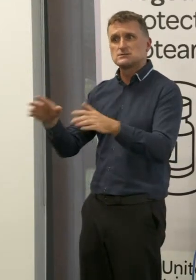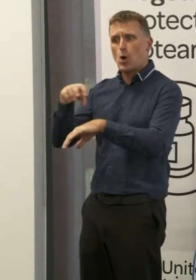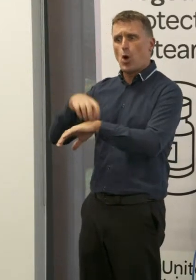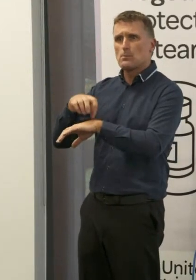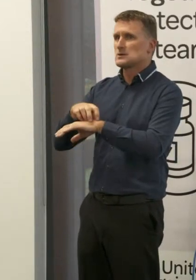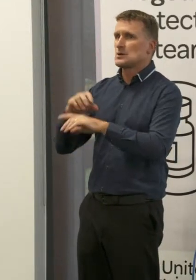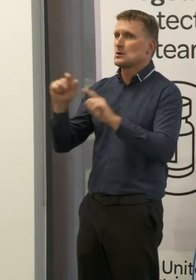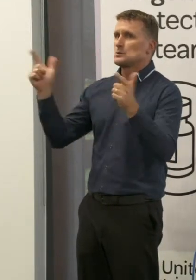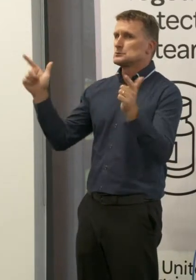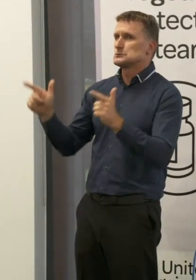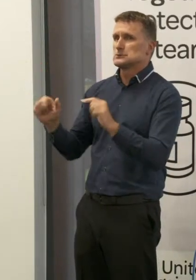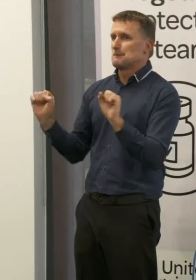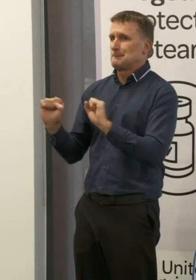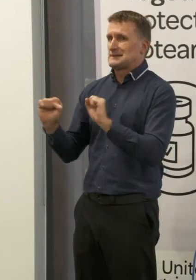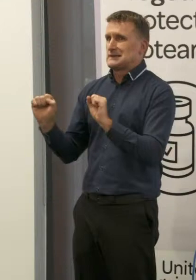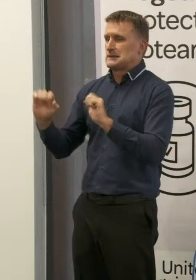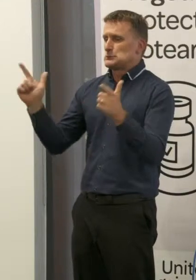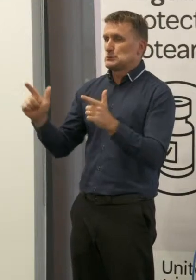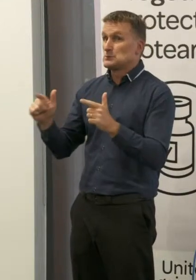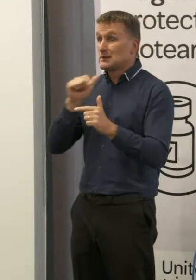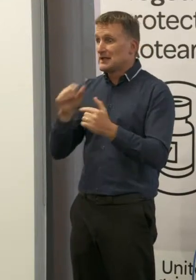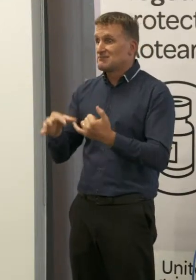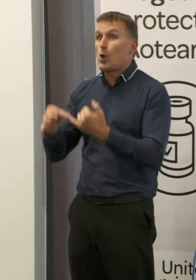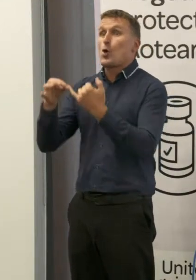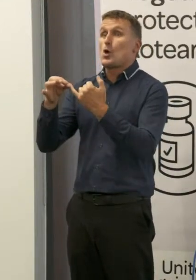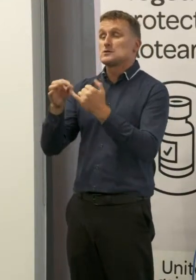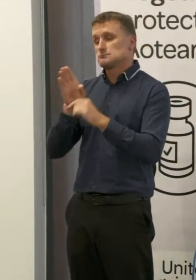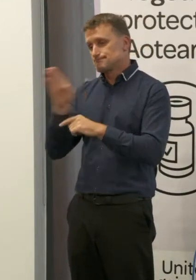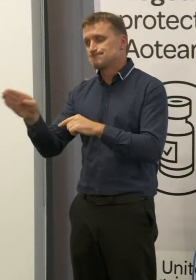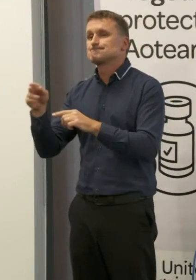and other resources for those with the greatest need.